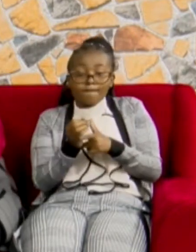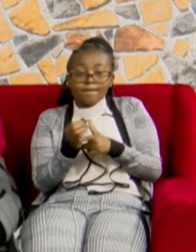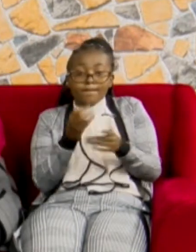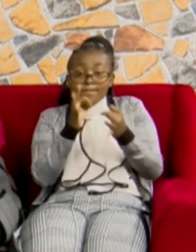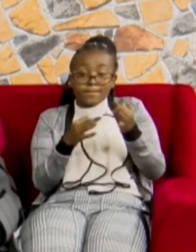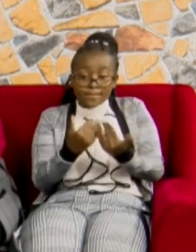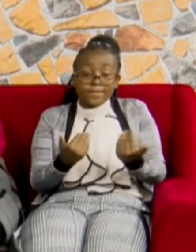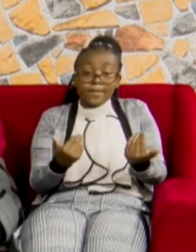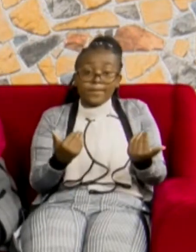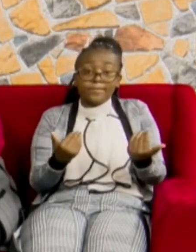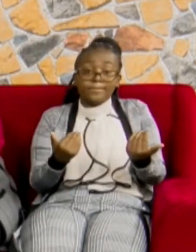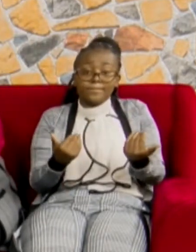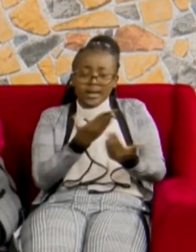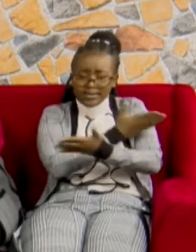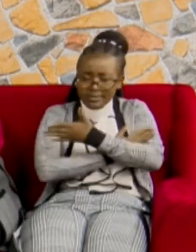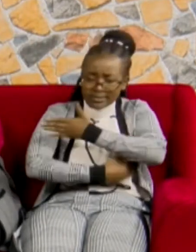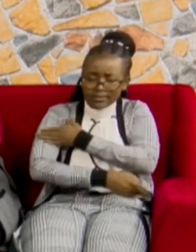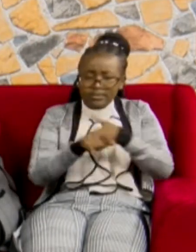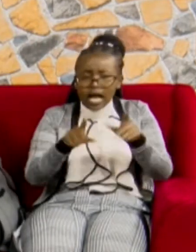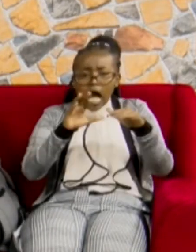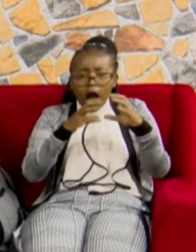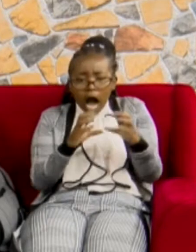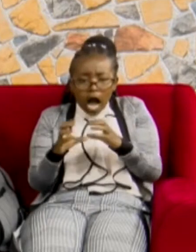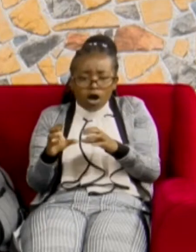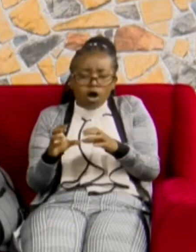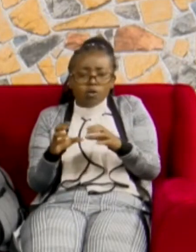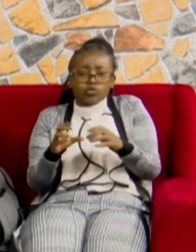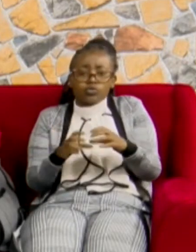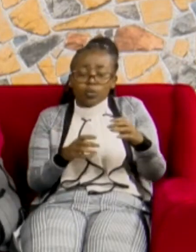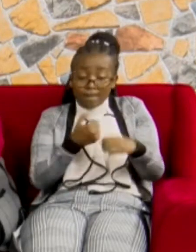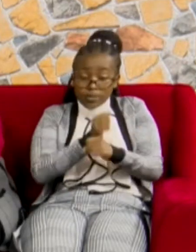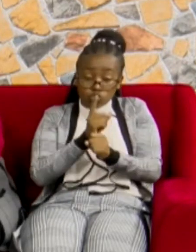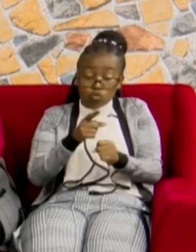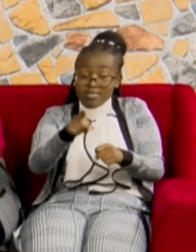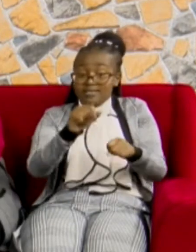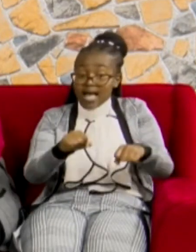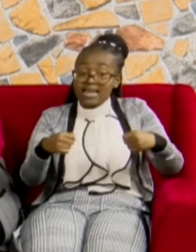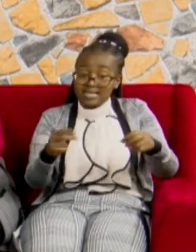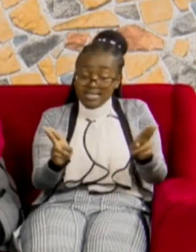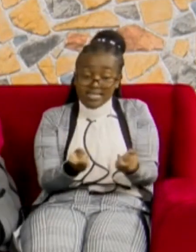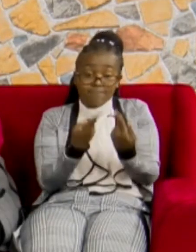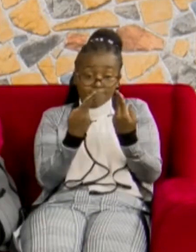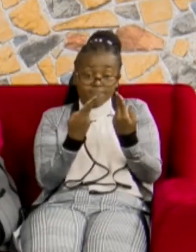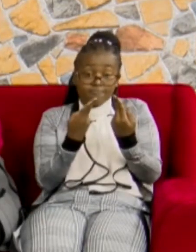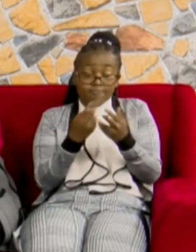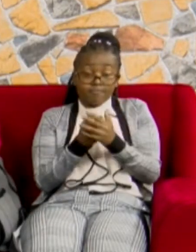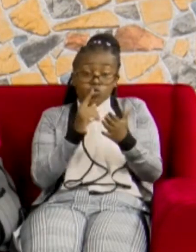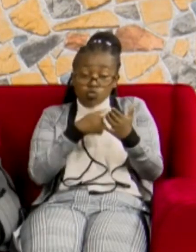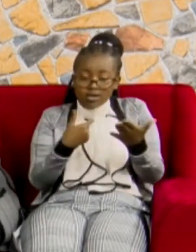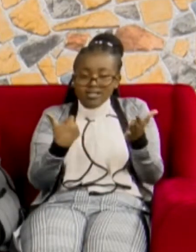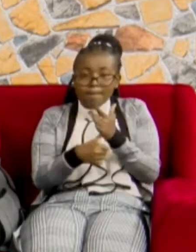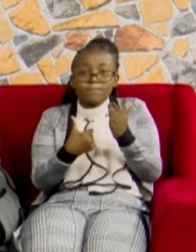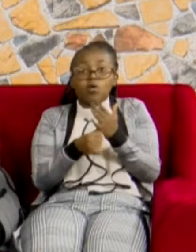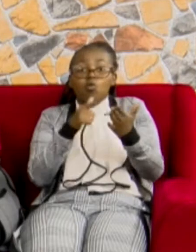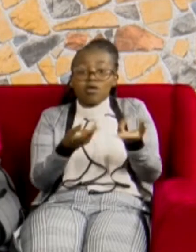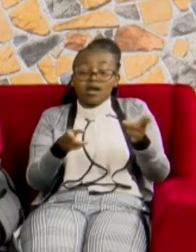the child is harming themselves, how do you put them into a safe place? And so we're trying to figure out what are the consequences, like